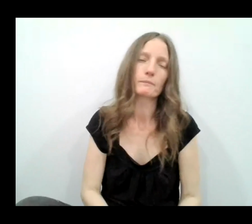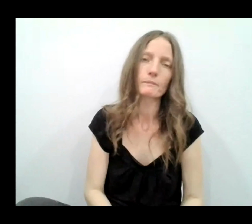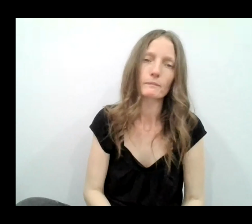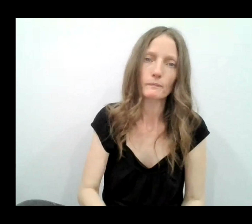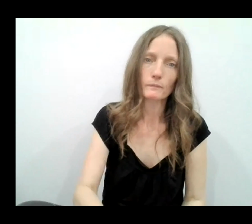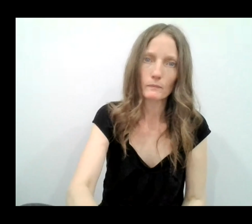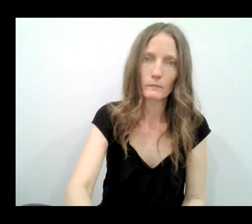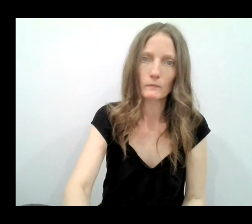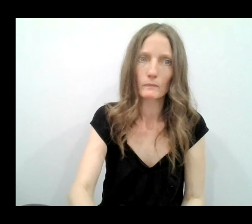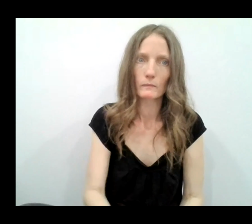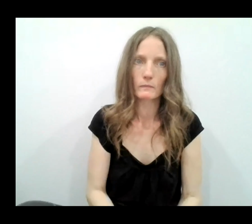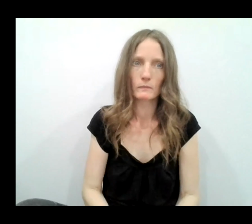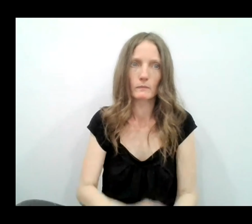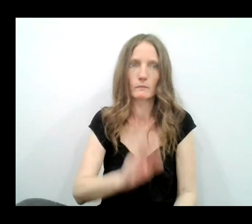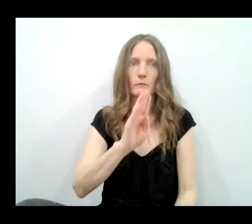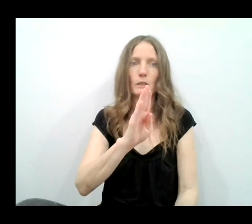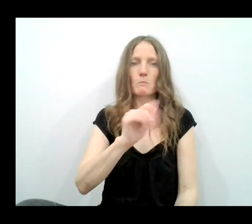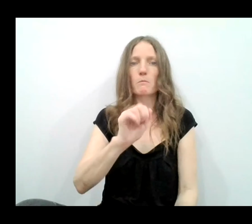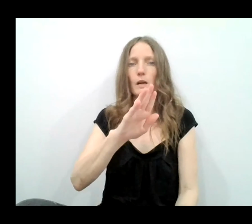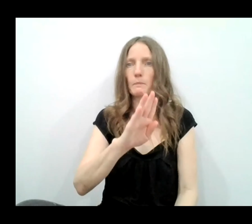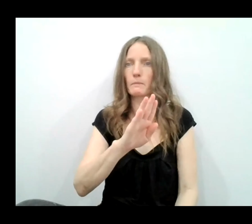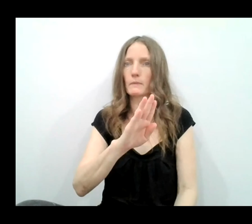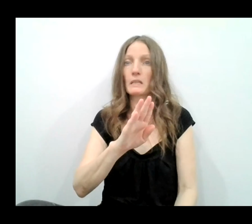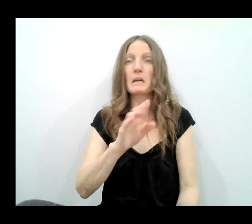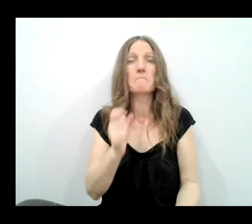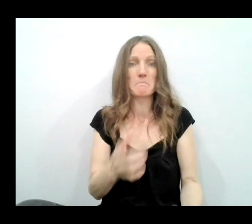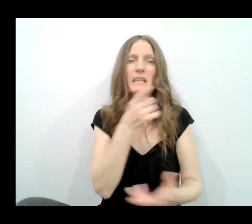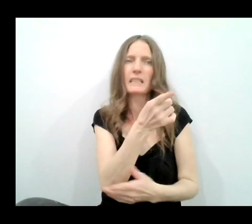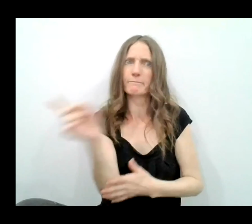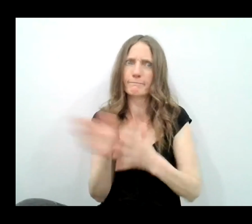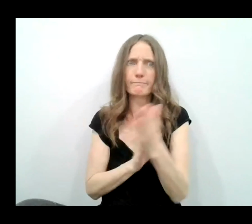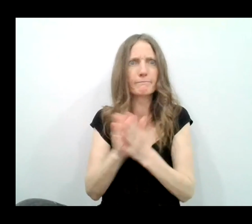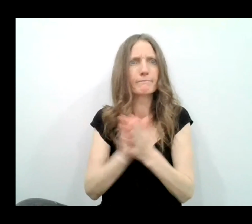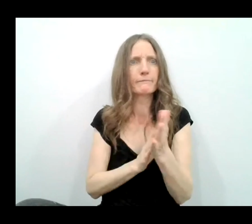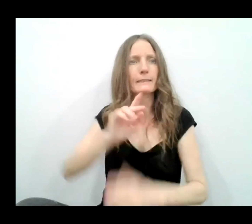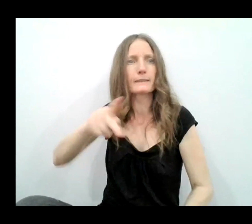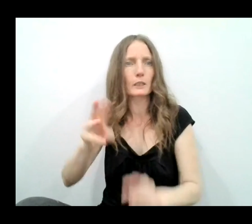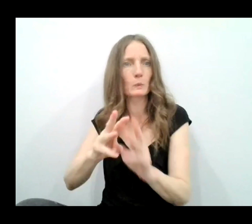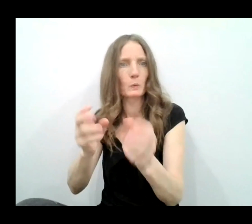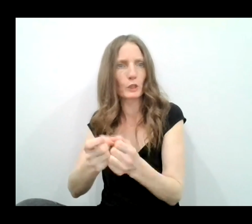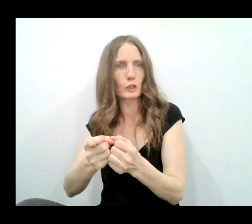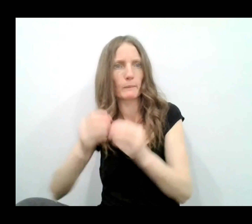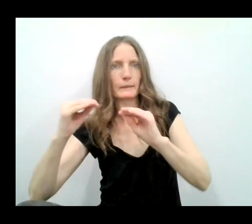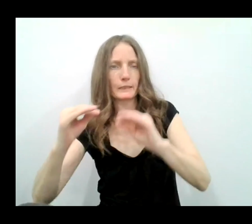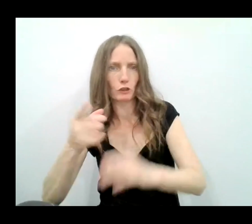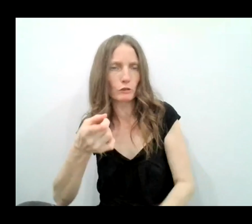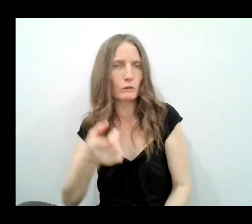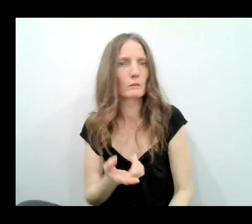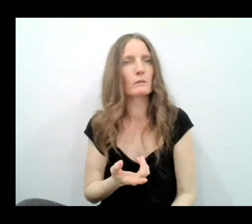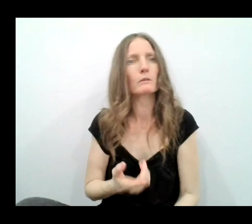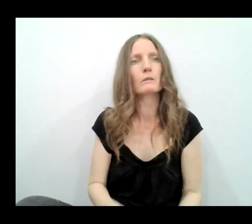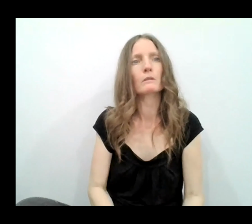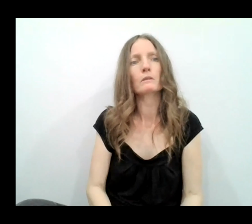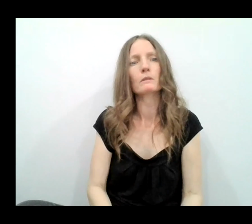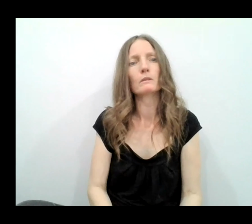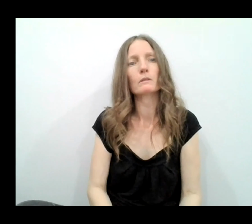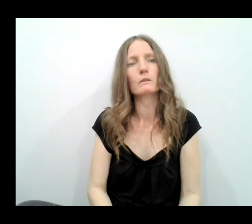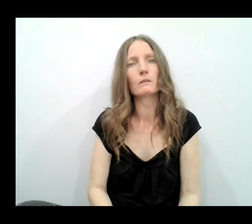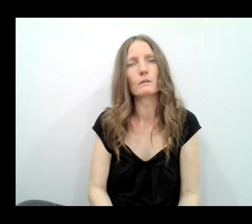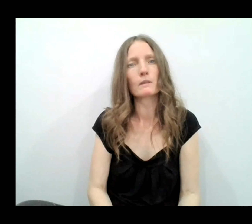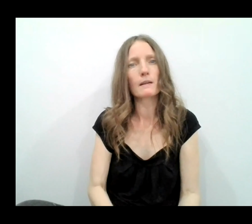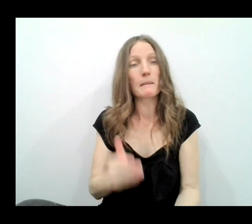Okay. There's quite a bit of interest, I think, in having another session. And Matt, maybe the suggestion would be that we do focus on the